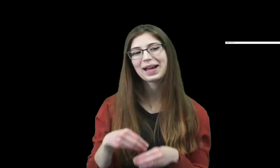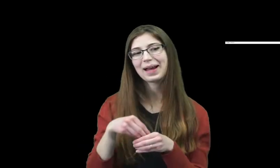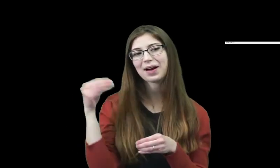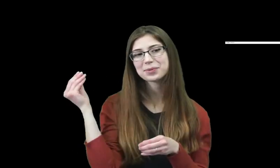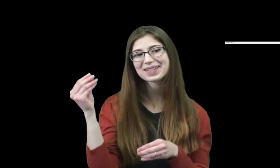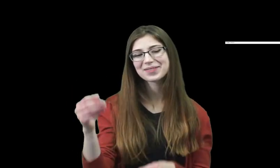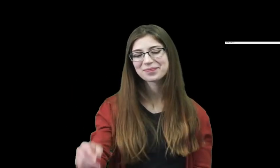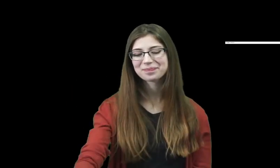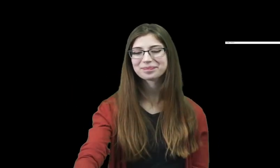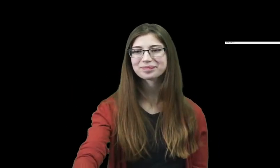Out.